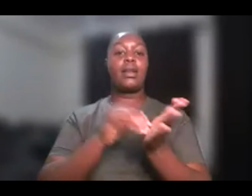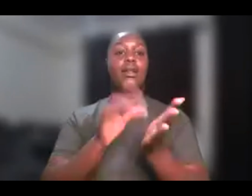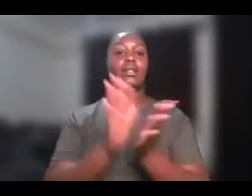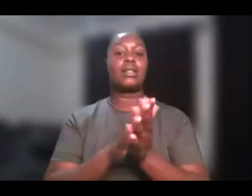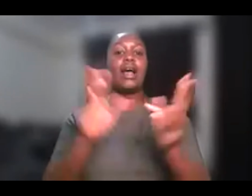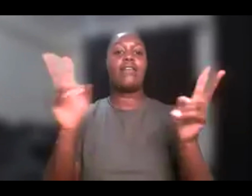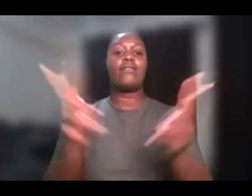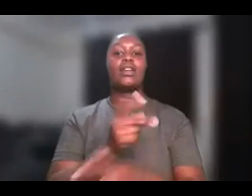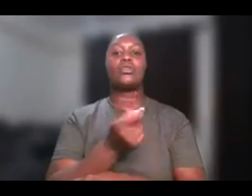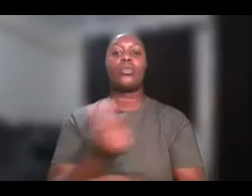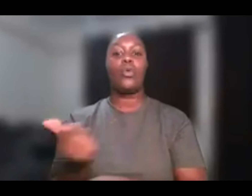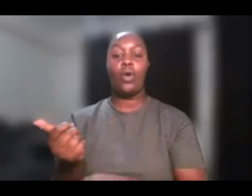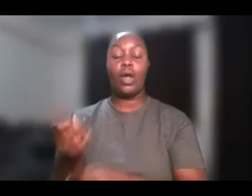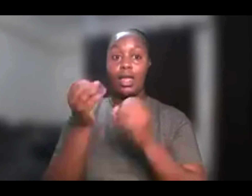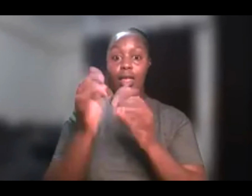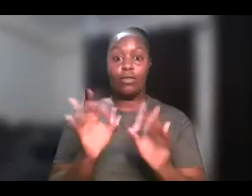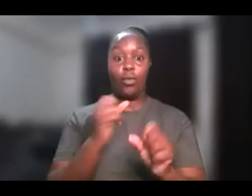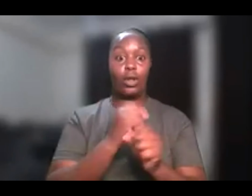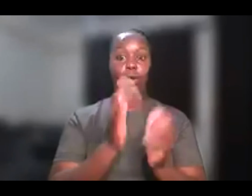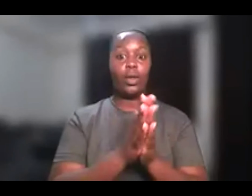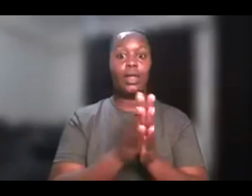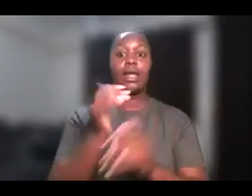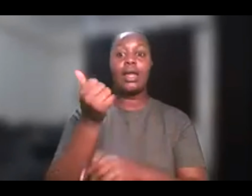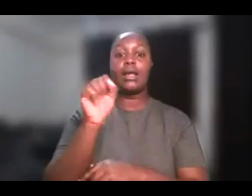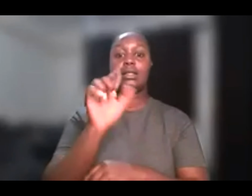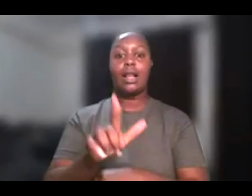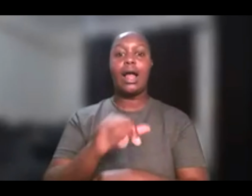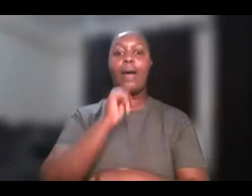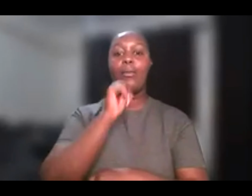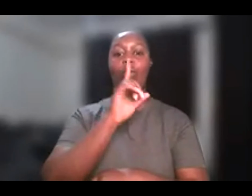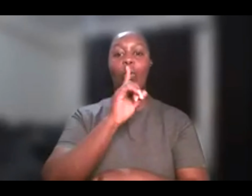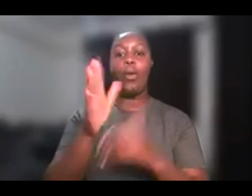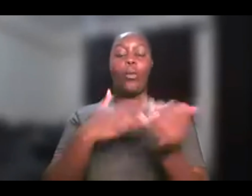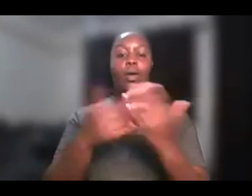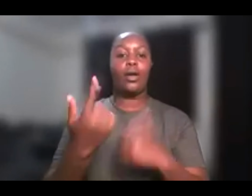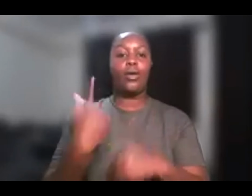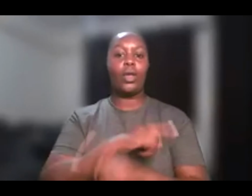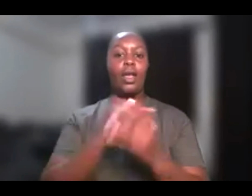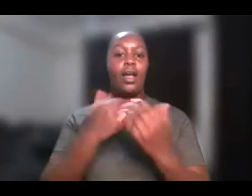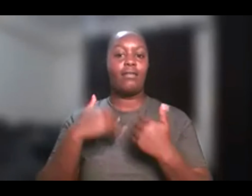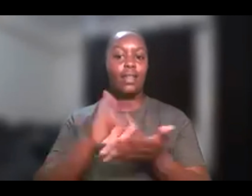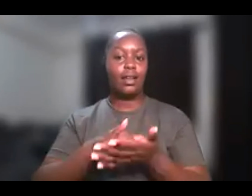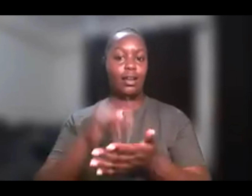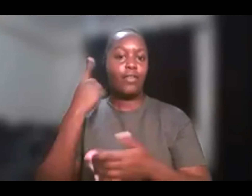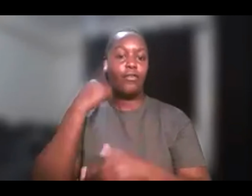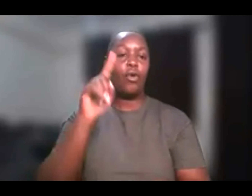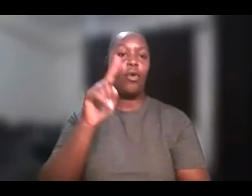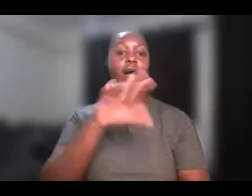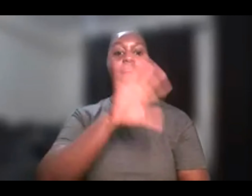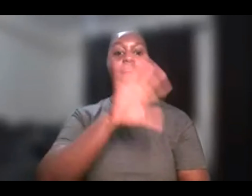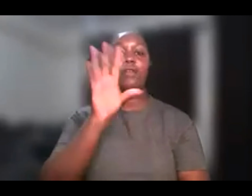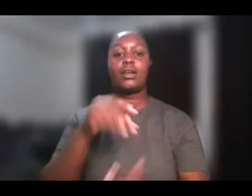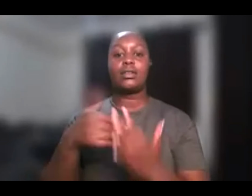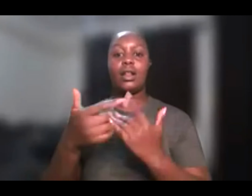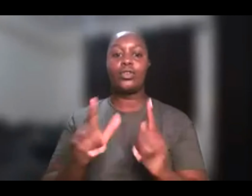American Sign Language. I'm not sure we even have much of that for African Sign Language. And then there is the issue of ethics,